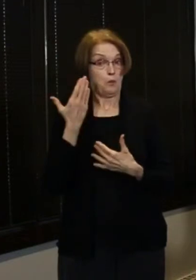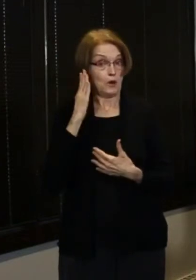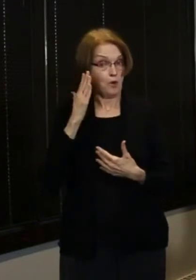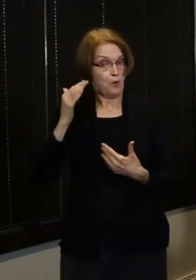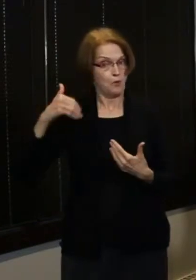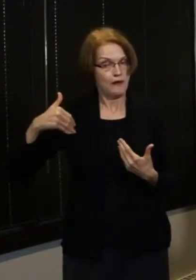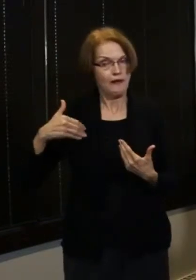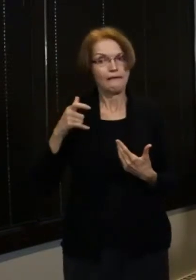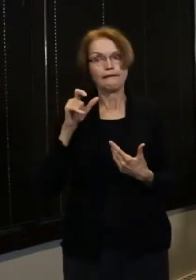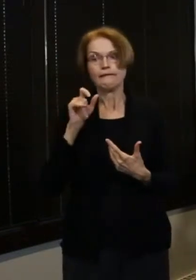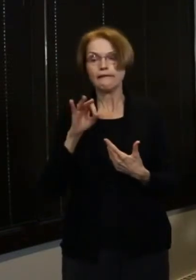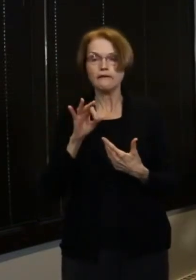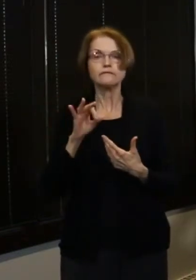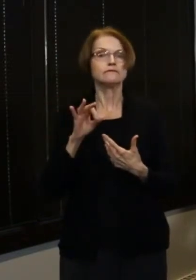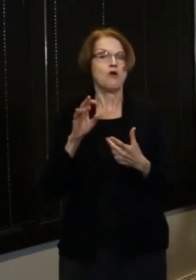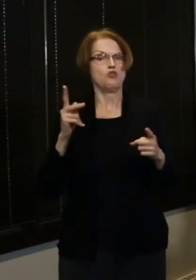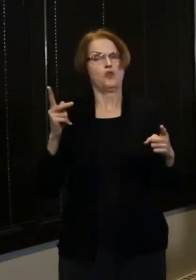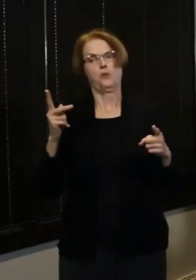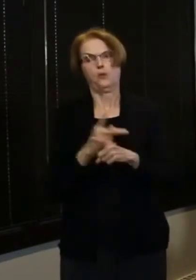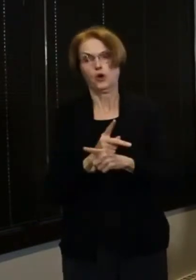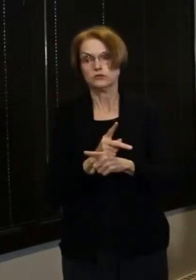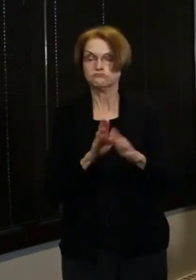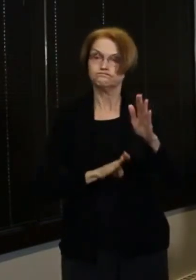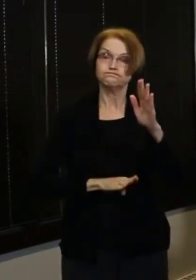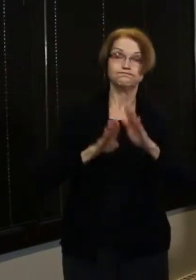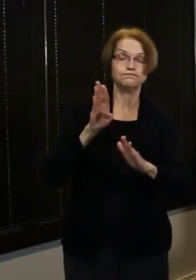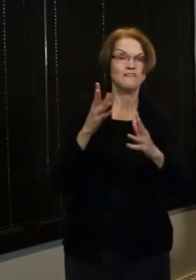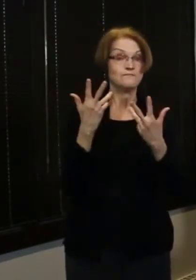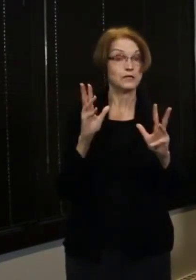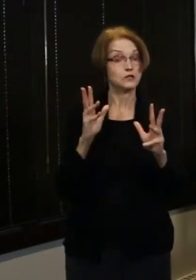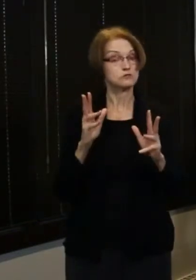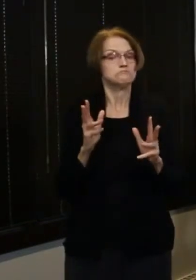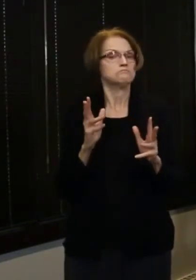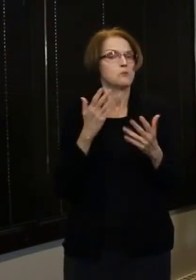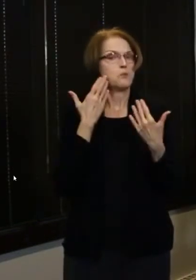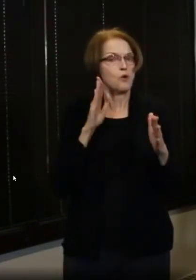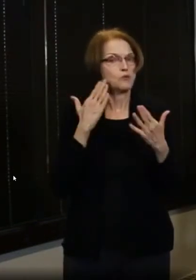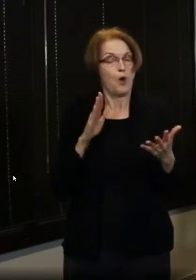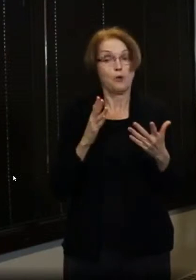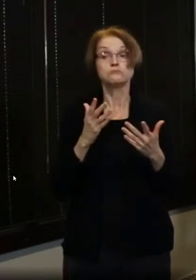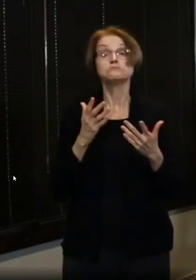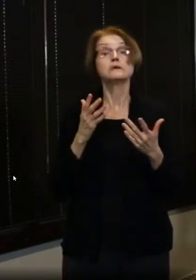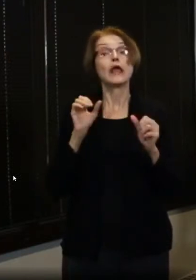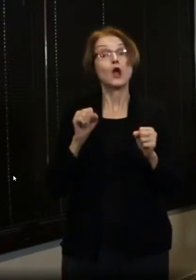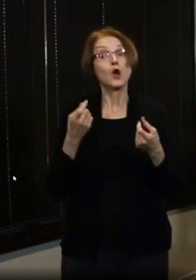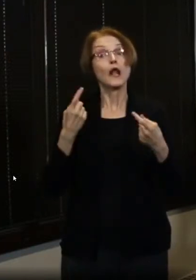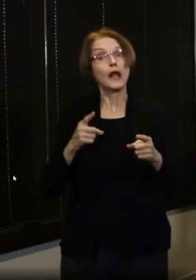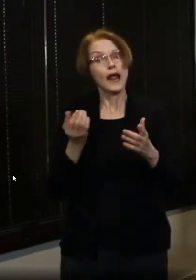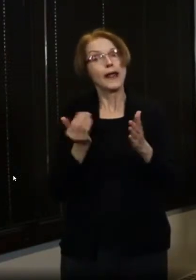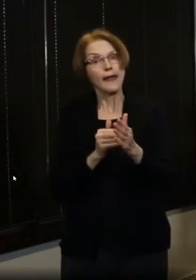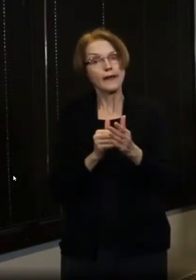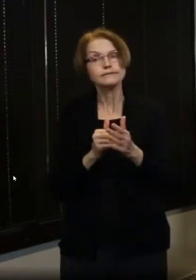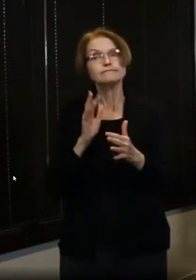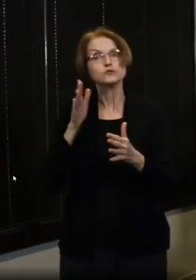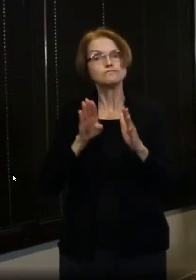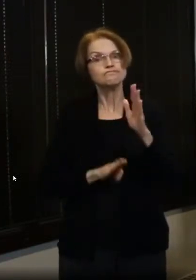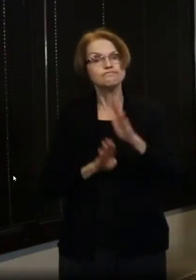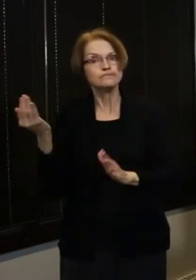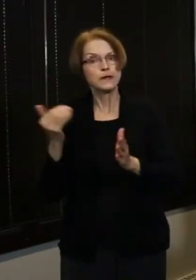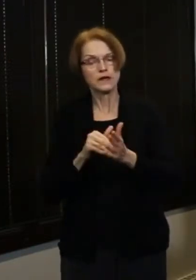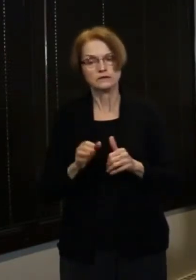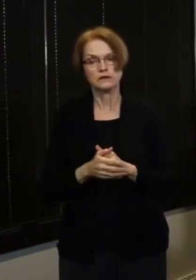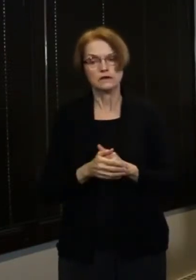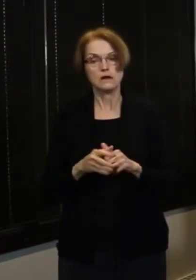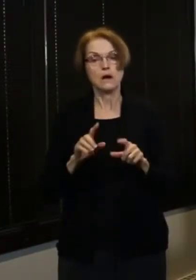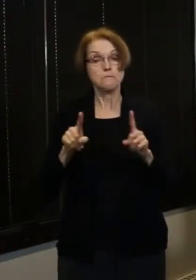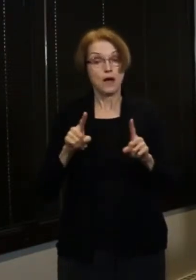pandemic, and it might spike again. But the most empowering thing that we can say is that for sure is that we control